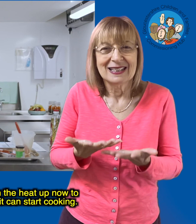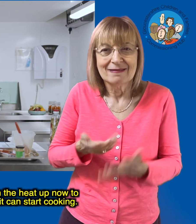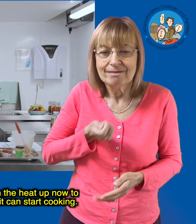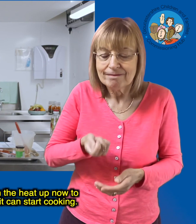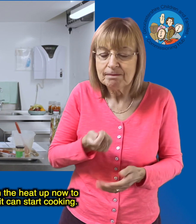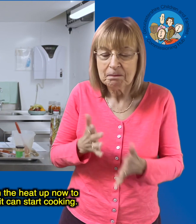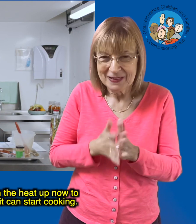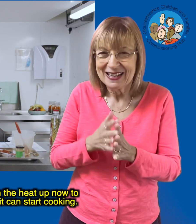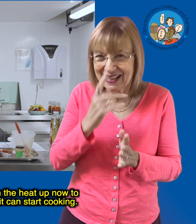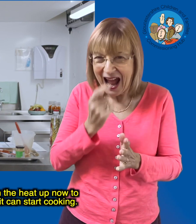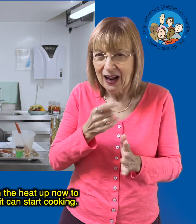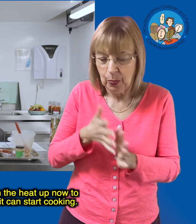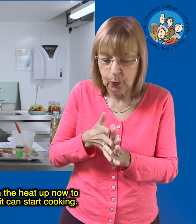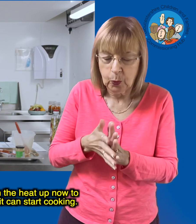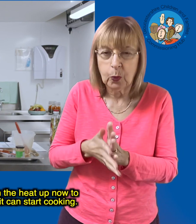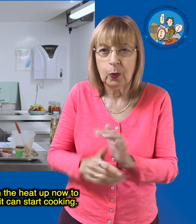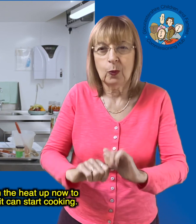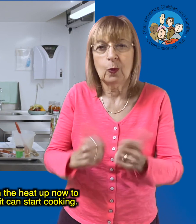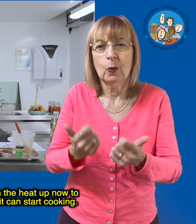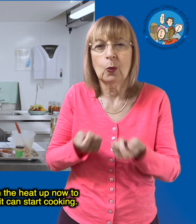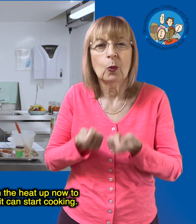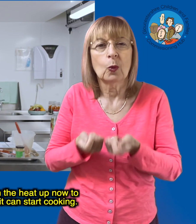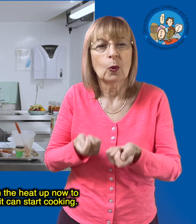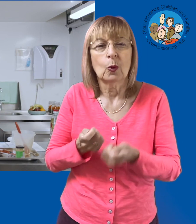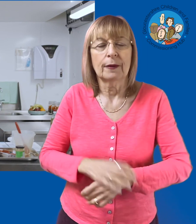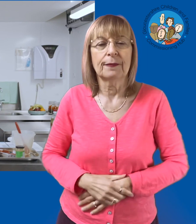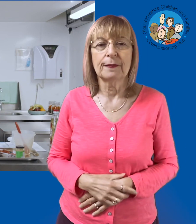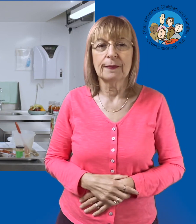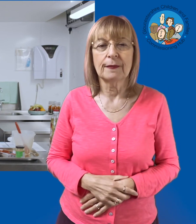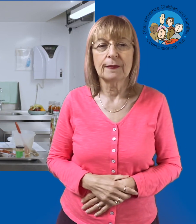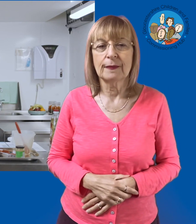boil, to get the heat into the pan so it can start cooking.